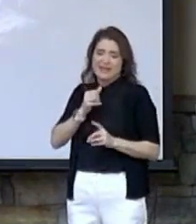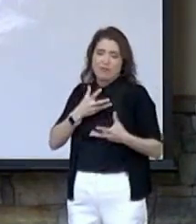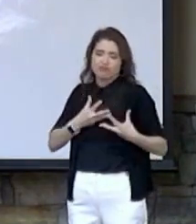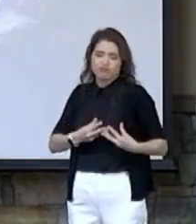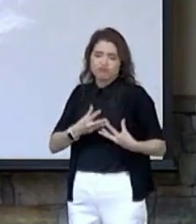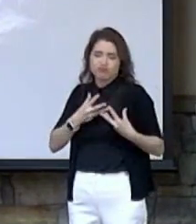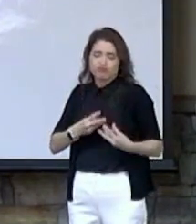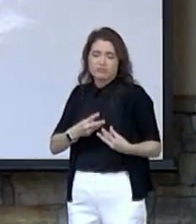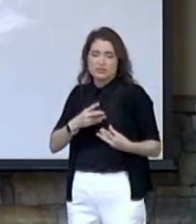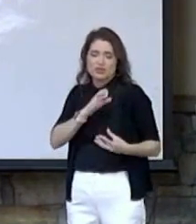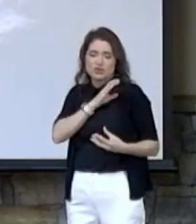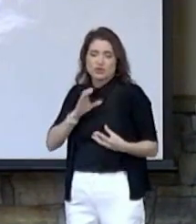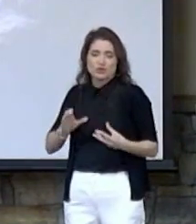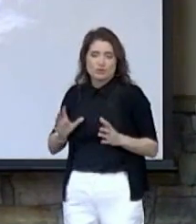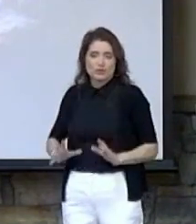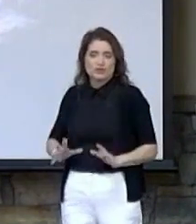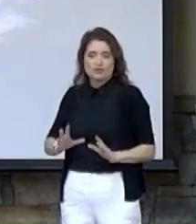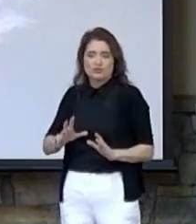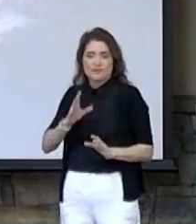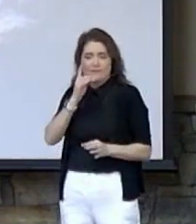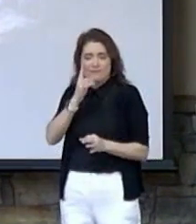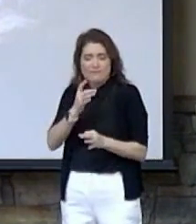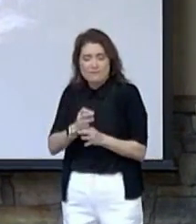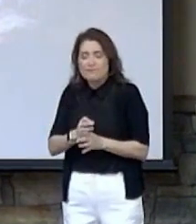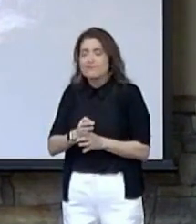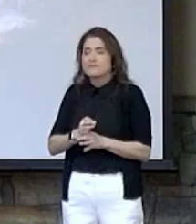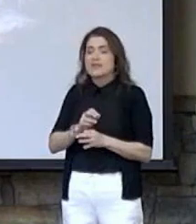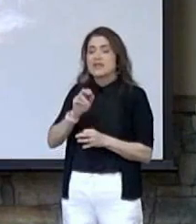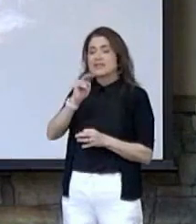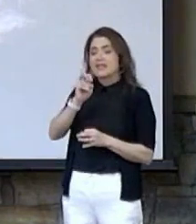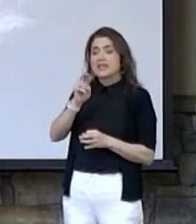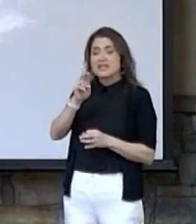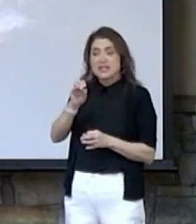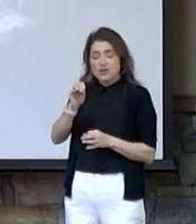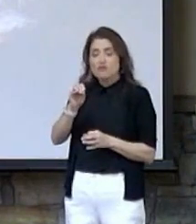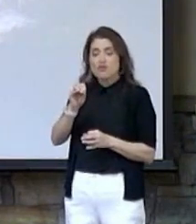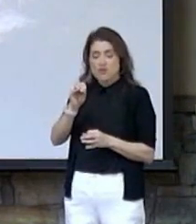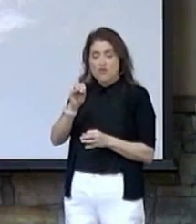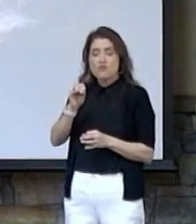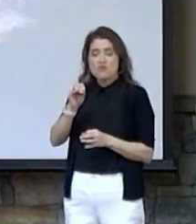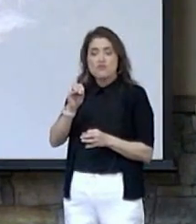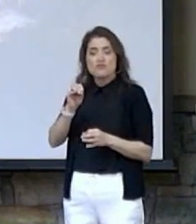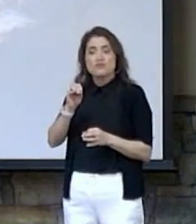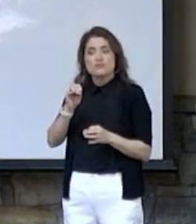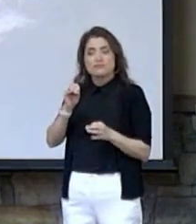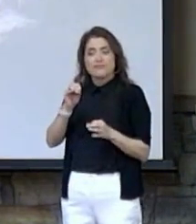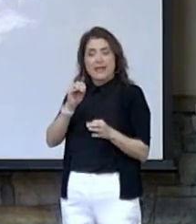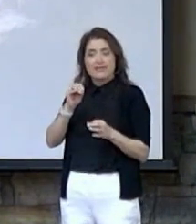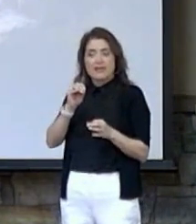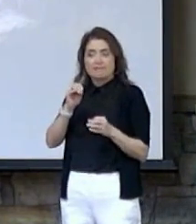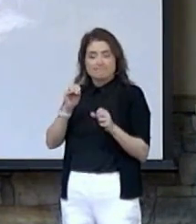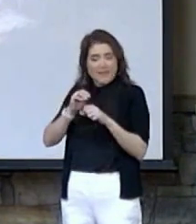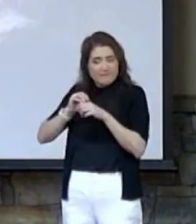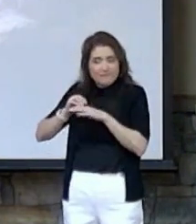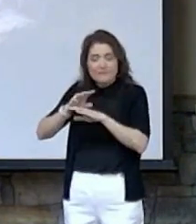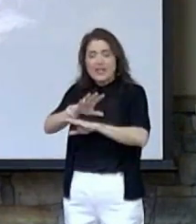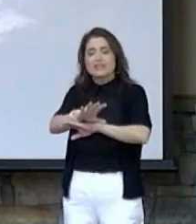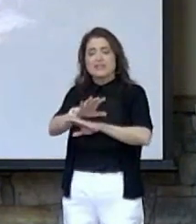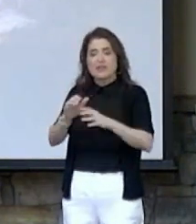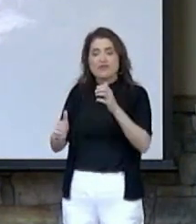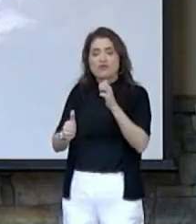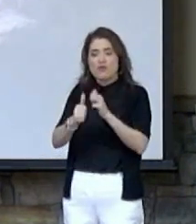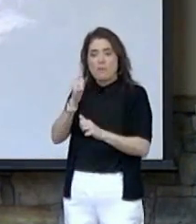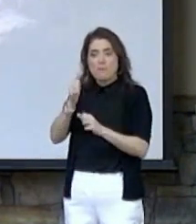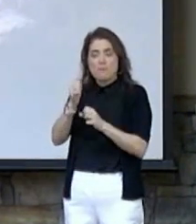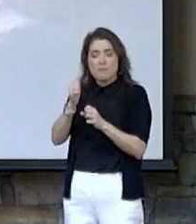to Christianity, he would say this: Nero fastened the guilt and inflicted the most exquisite